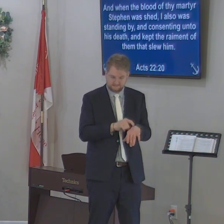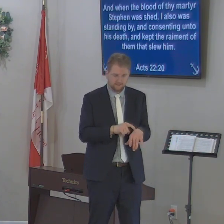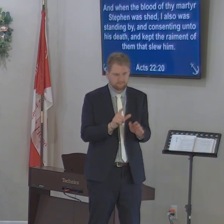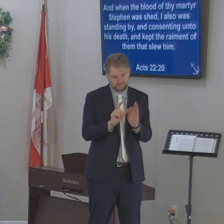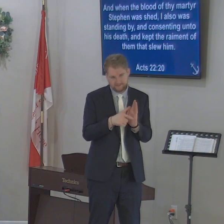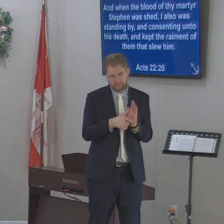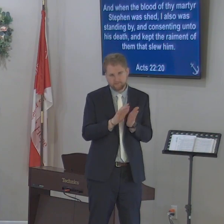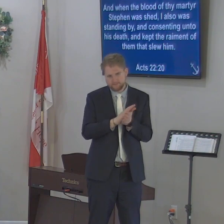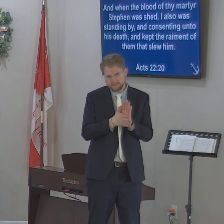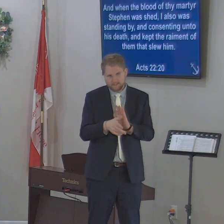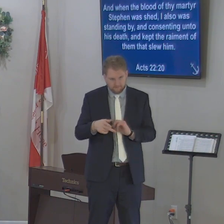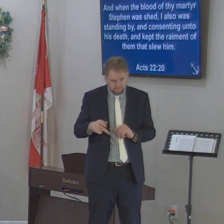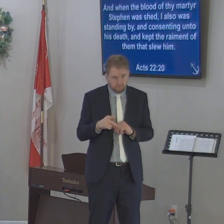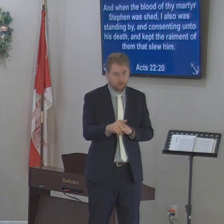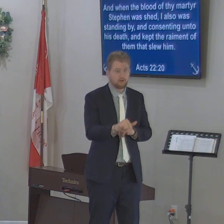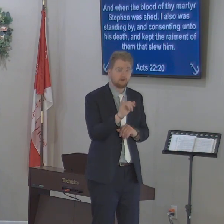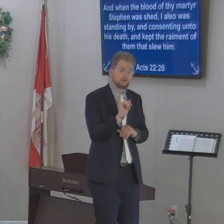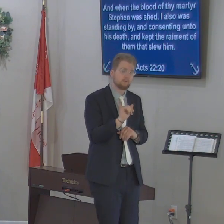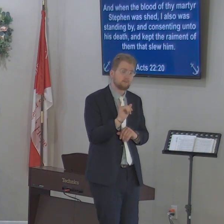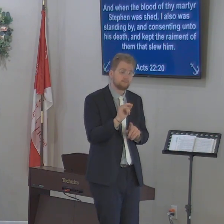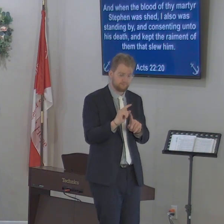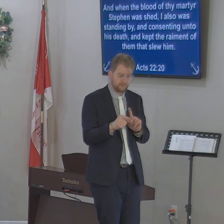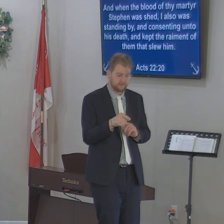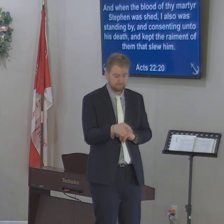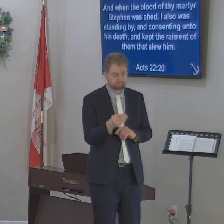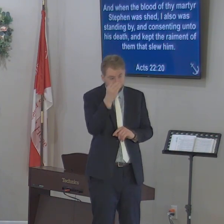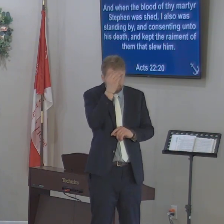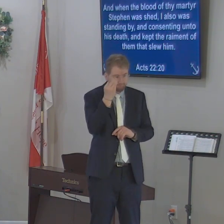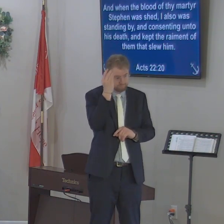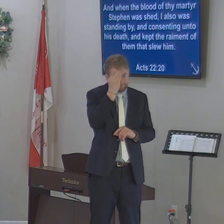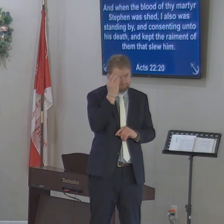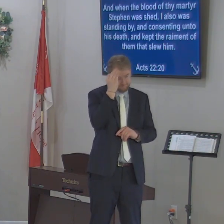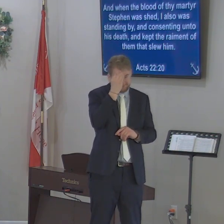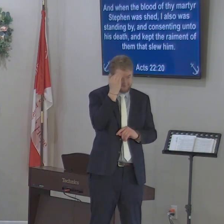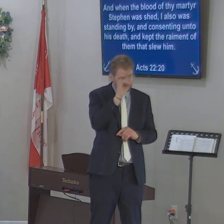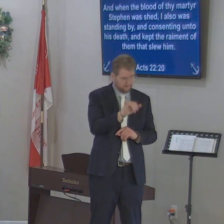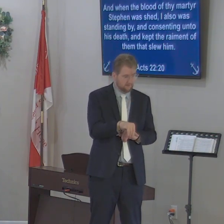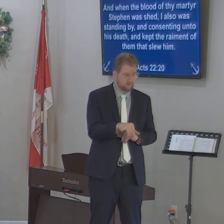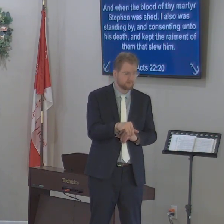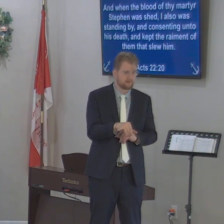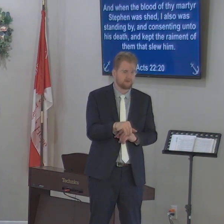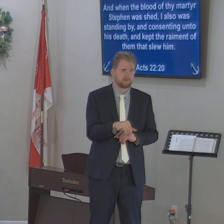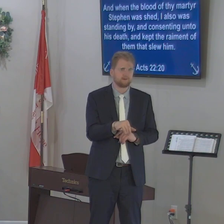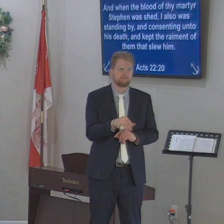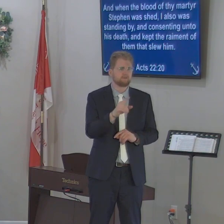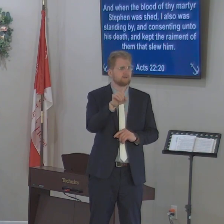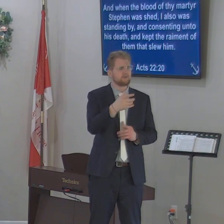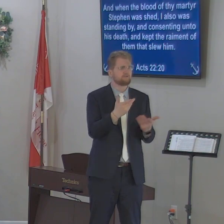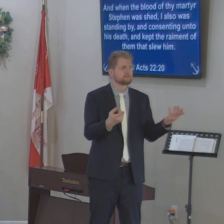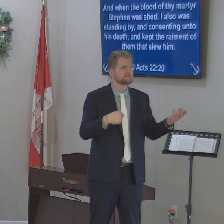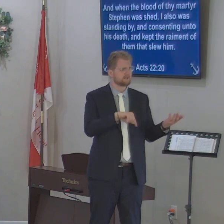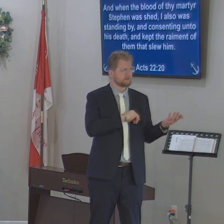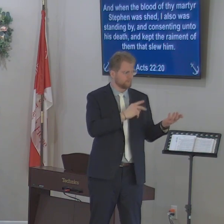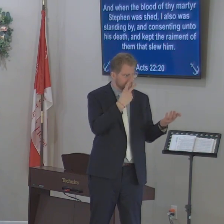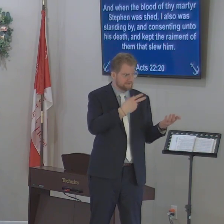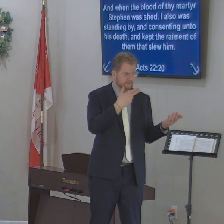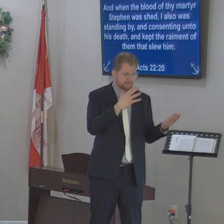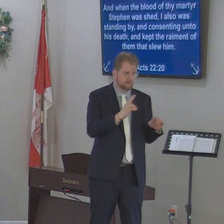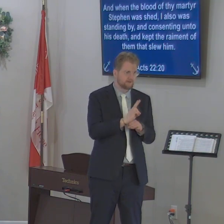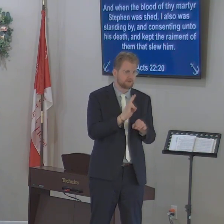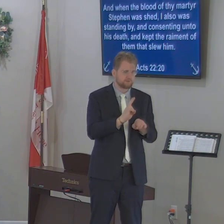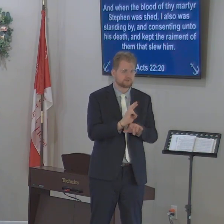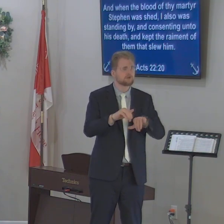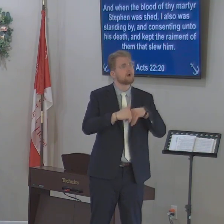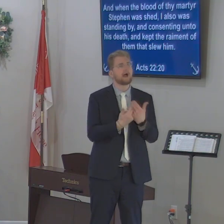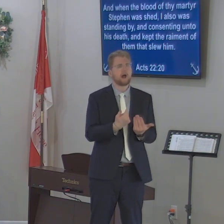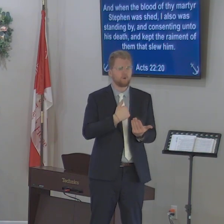his mind and his heart that God was using to prick his heart. So the very first thing we see that God uses, how do I know I'm doing right?